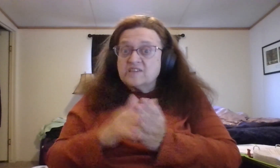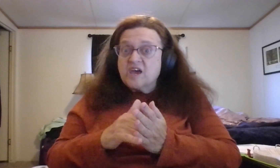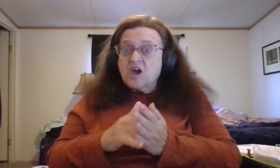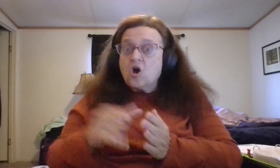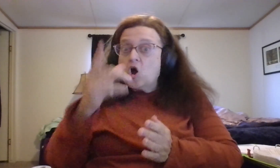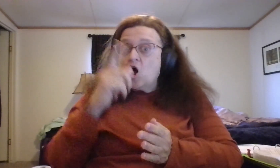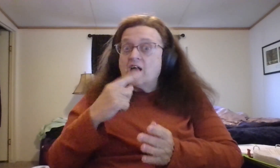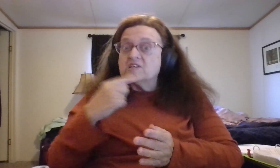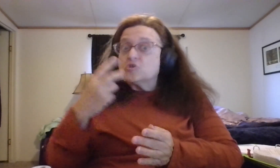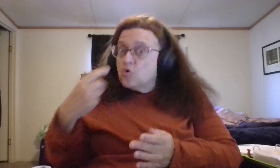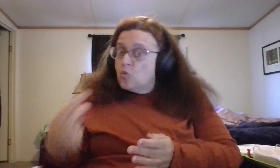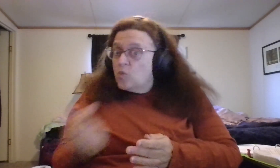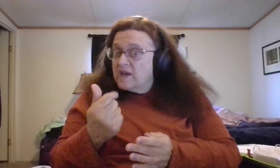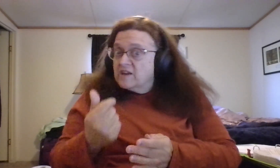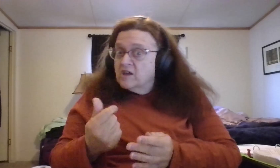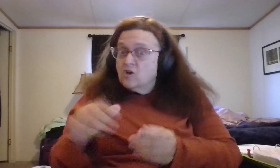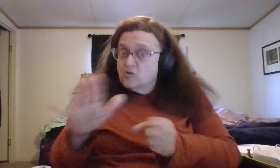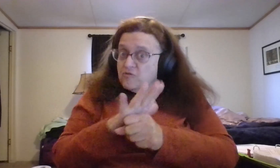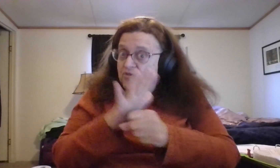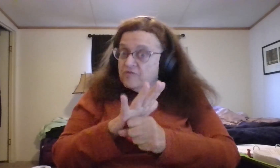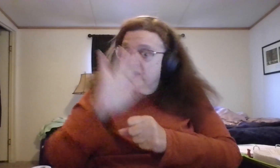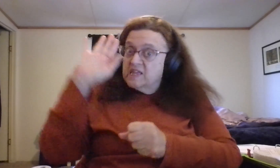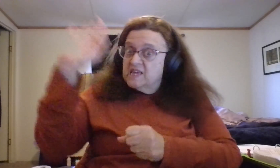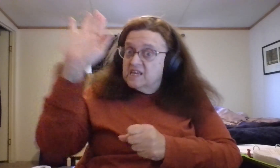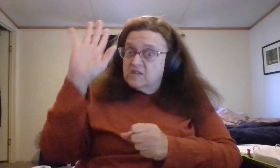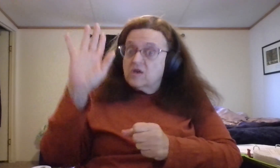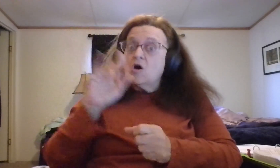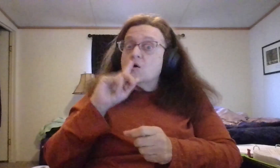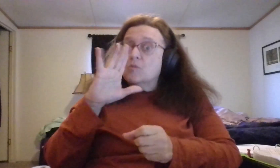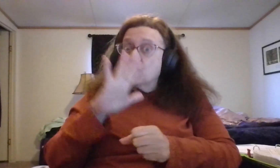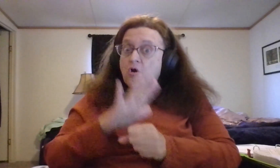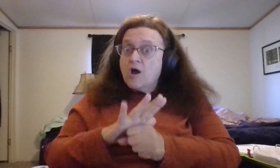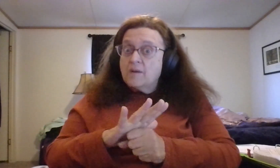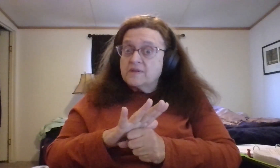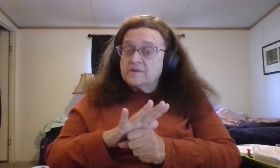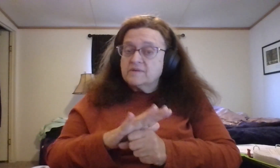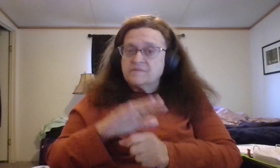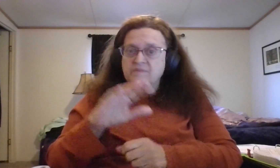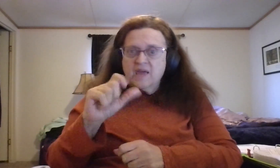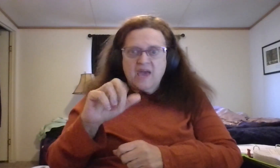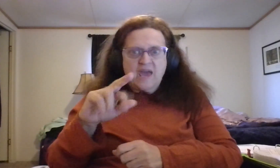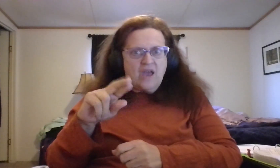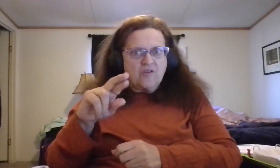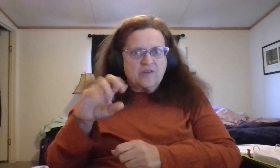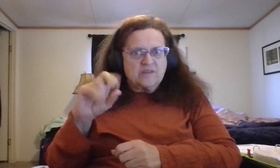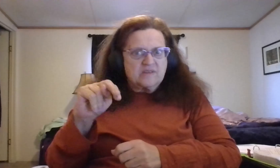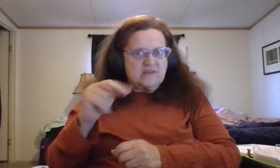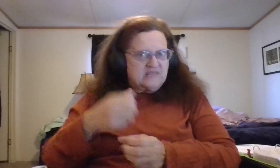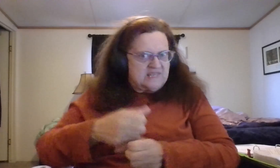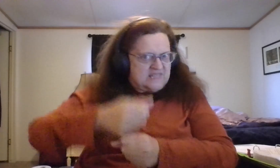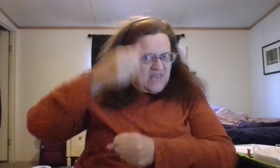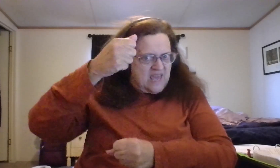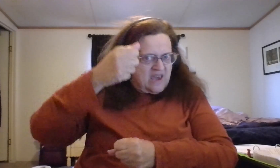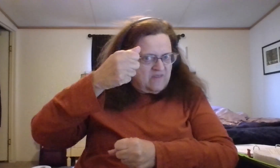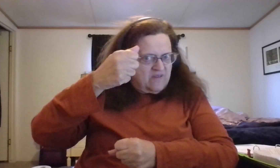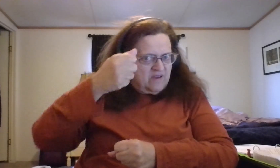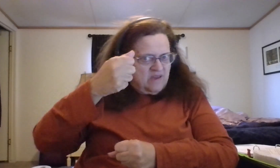to fulfill his promises. Aaron's staff, which was a piece of